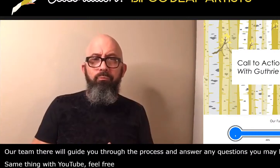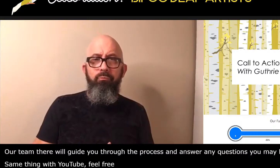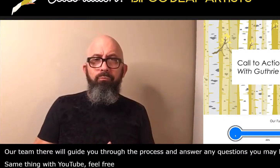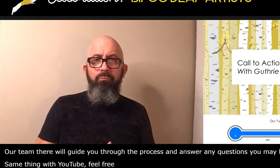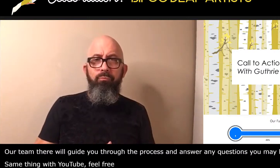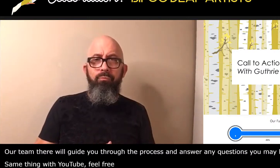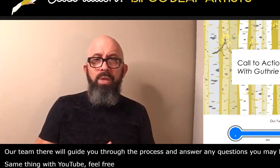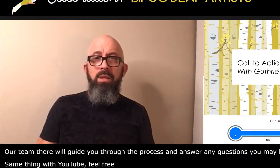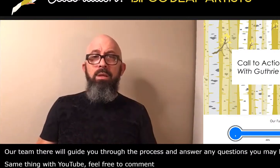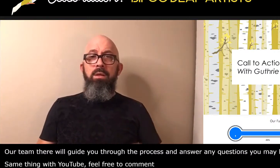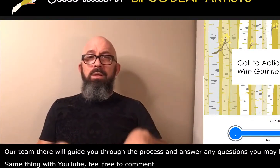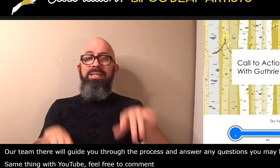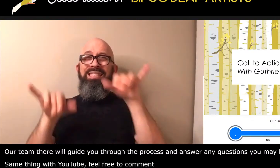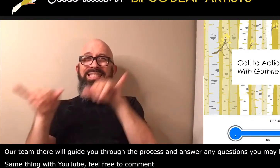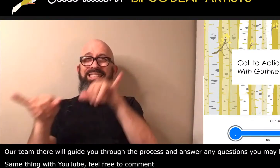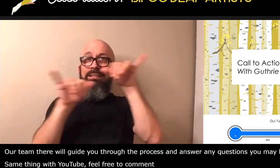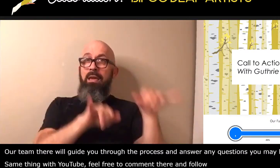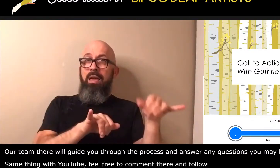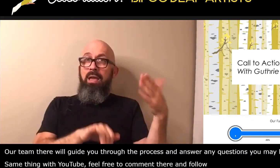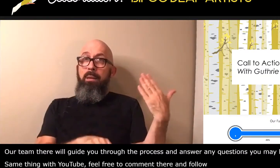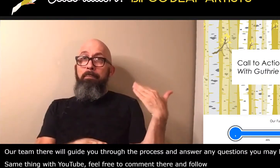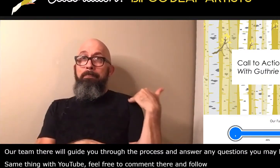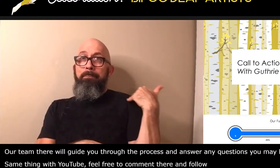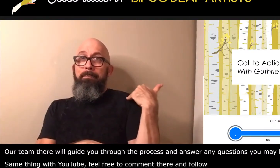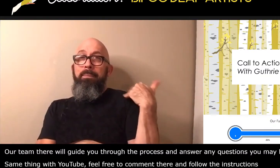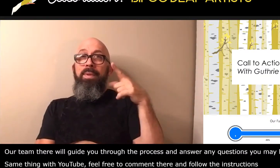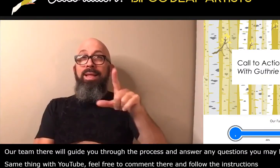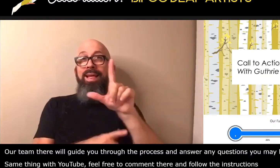there and follow the instructions.